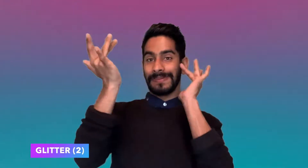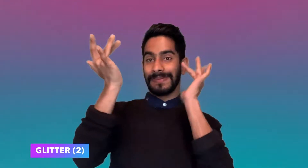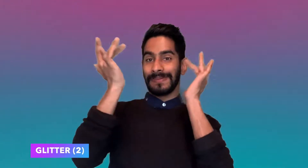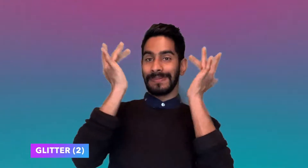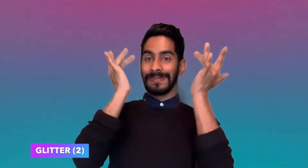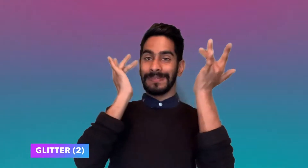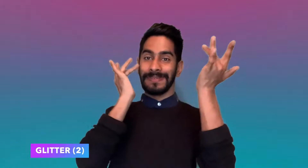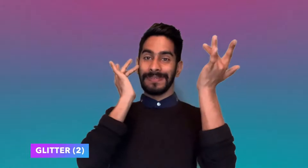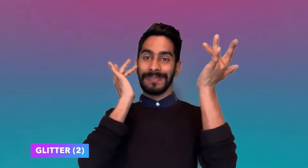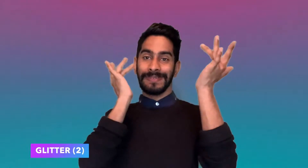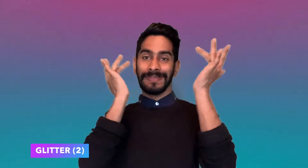Glitter.